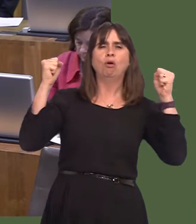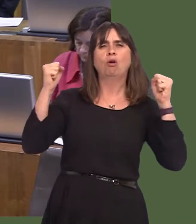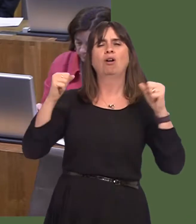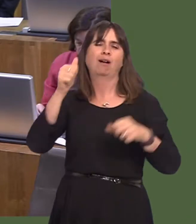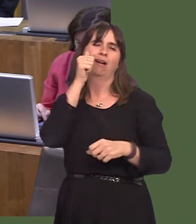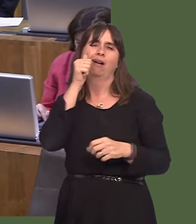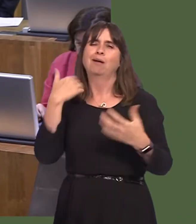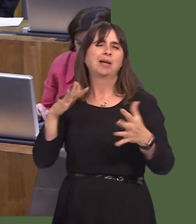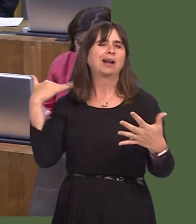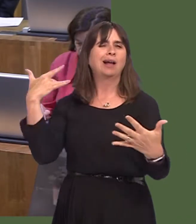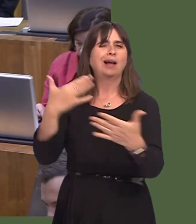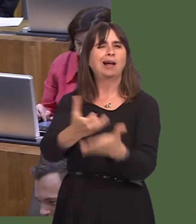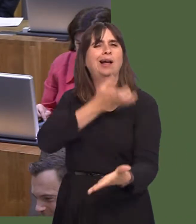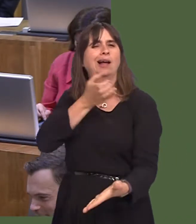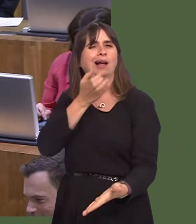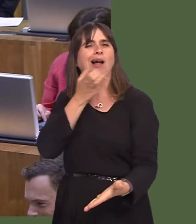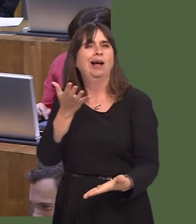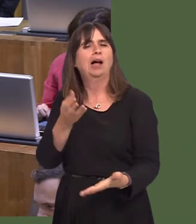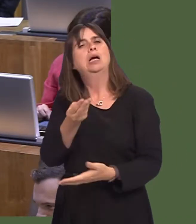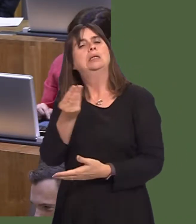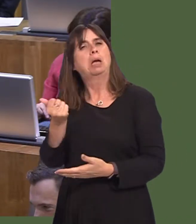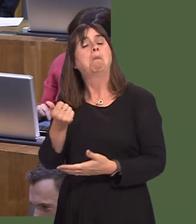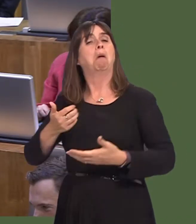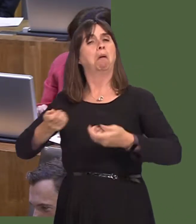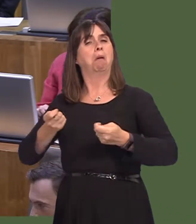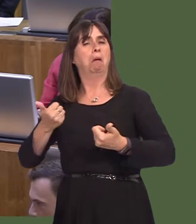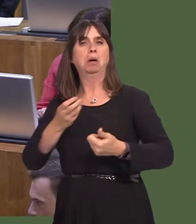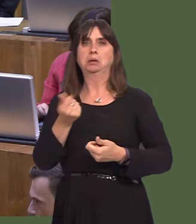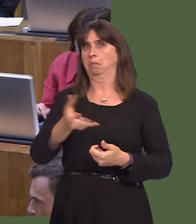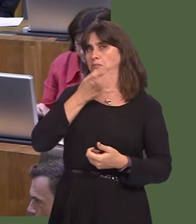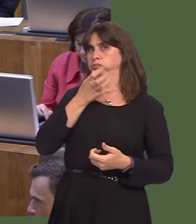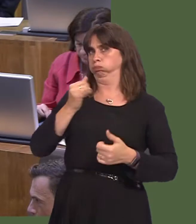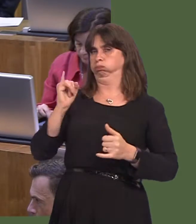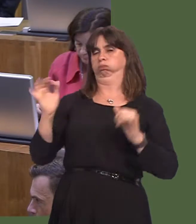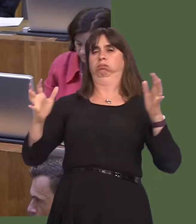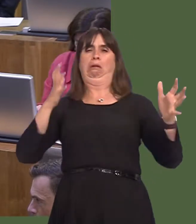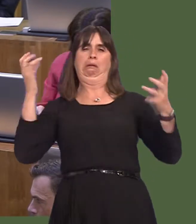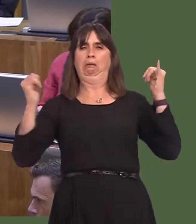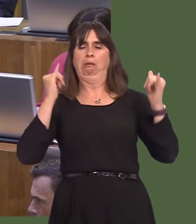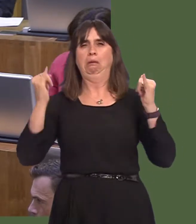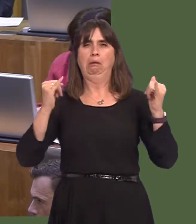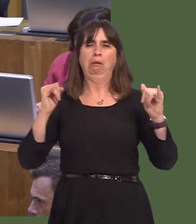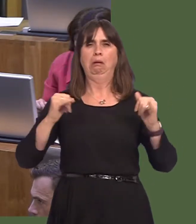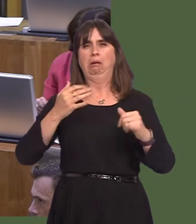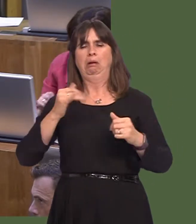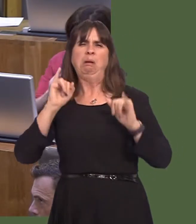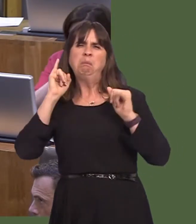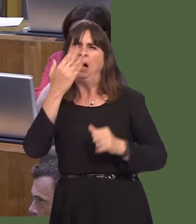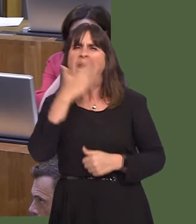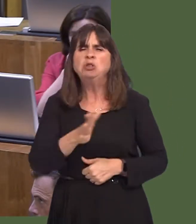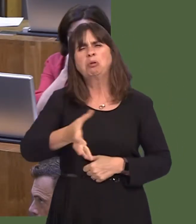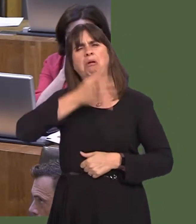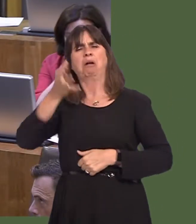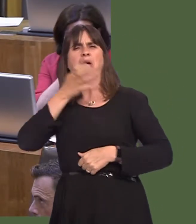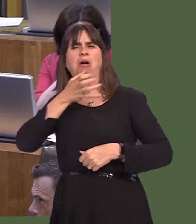for many, many decades. That's not an excuse, of course, for the way some people behave. If people behave in a way that is obnoxious or breaches